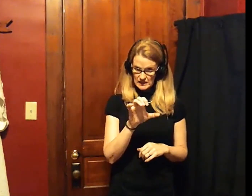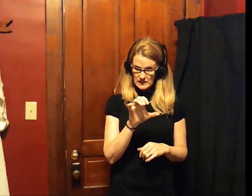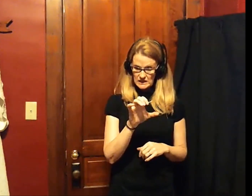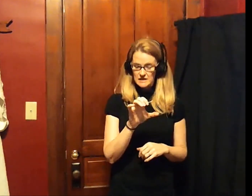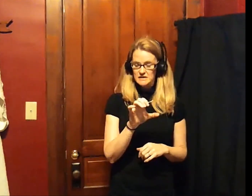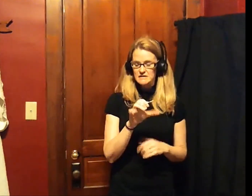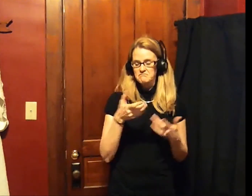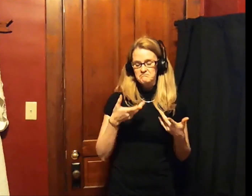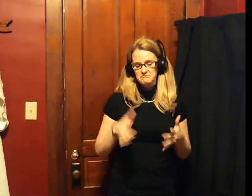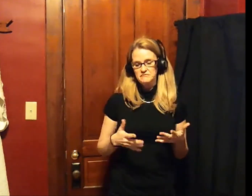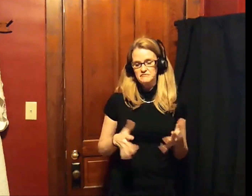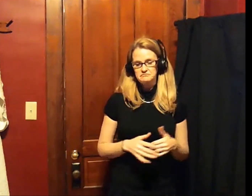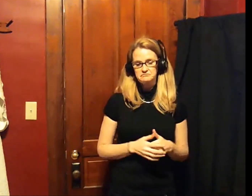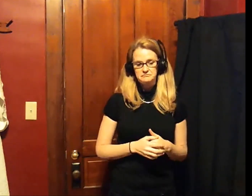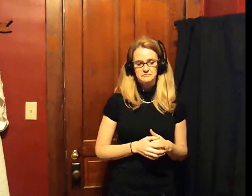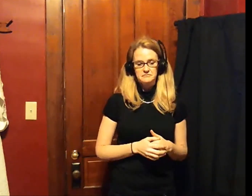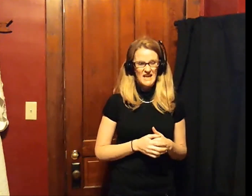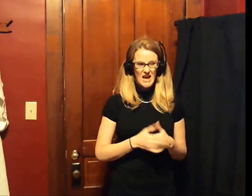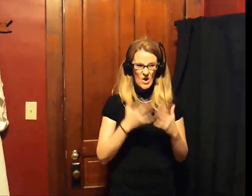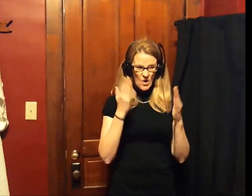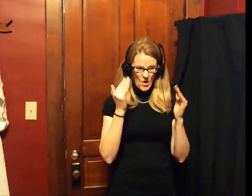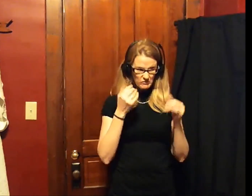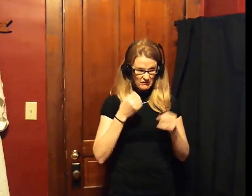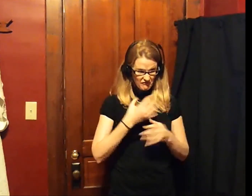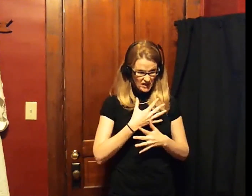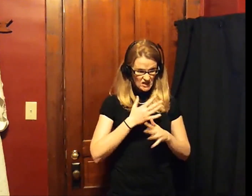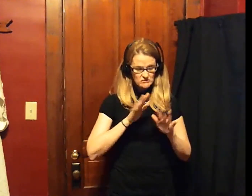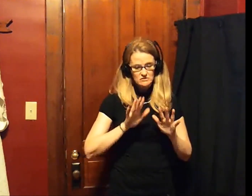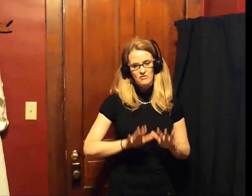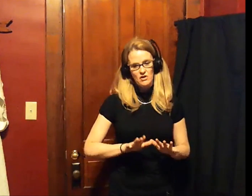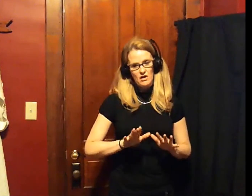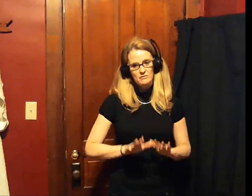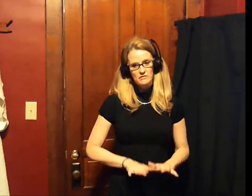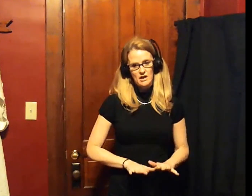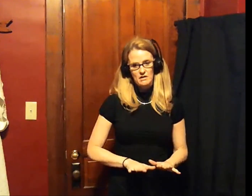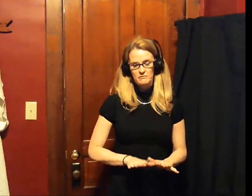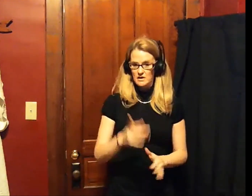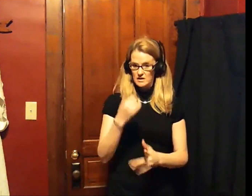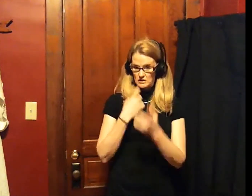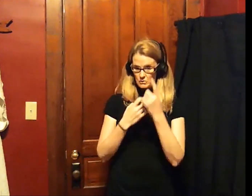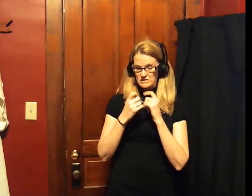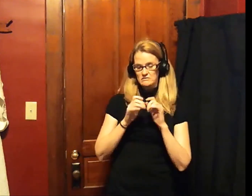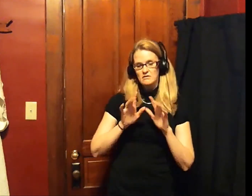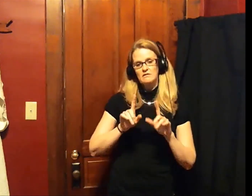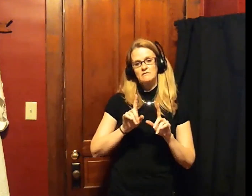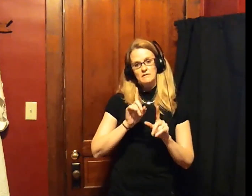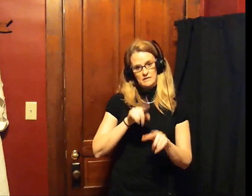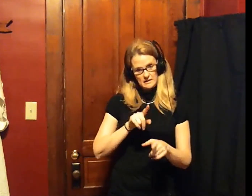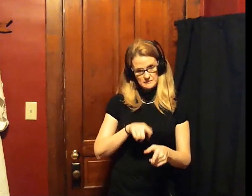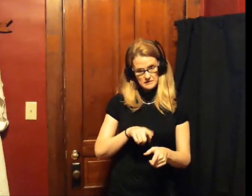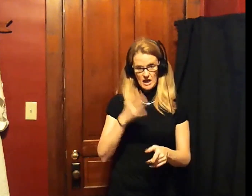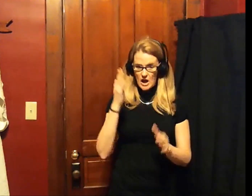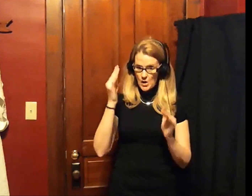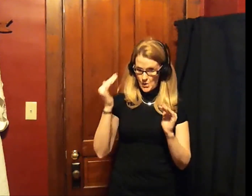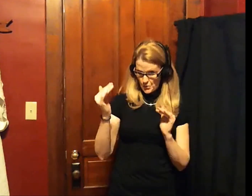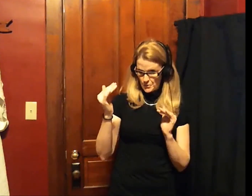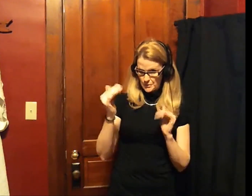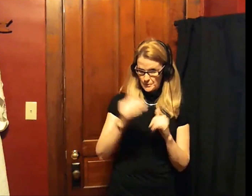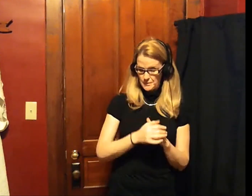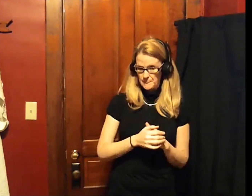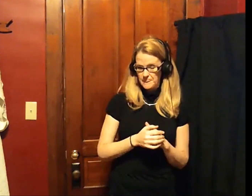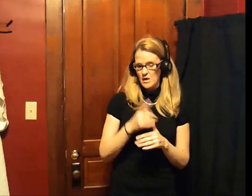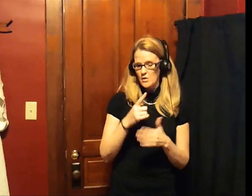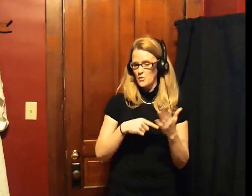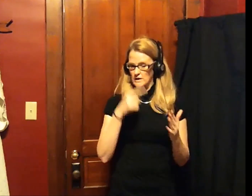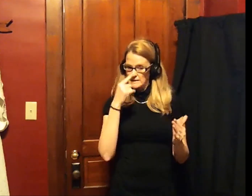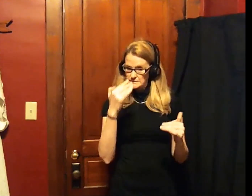GI clinic. I hope this has helped relieve some fears people might have and answered some questions that you may have about what